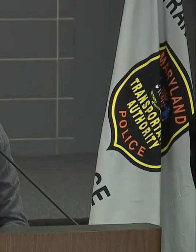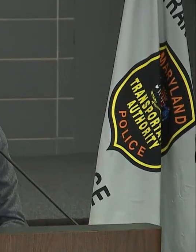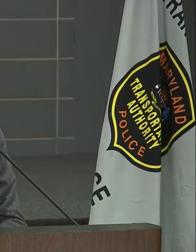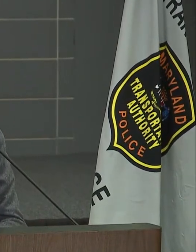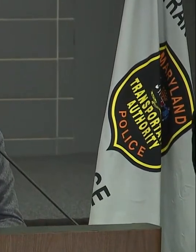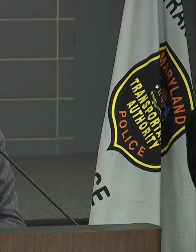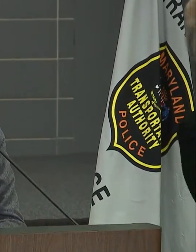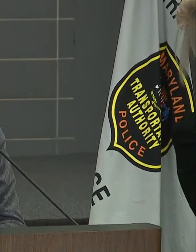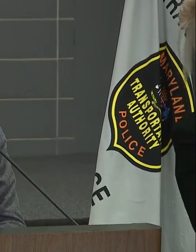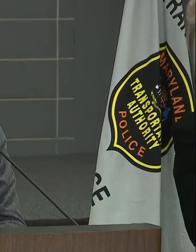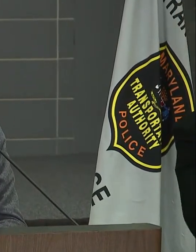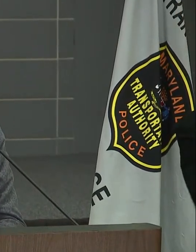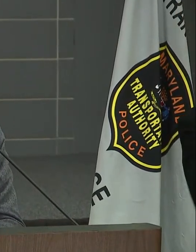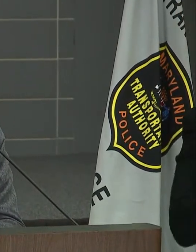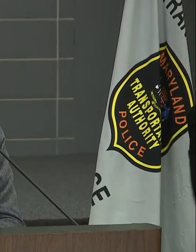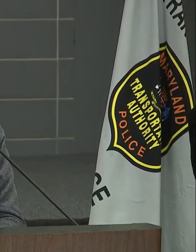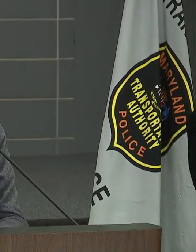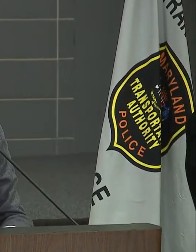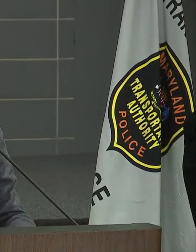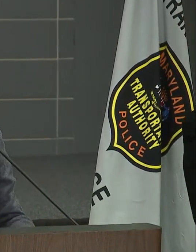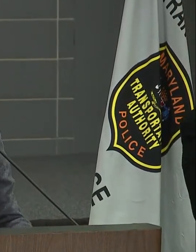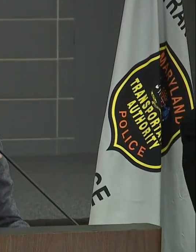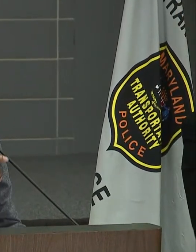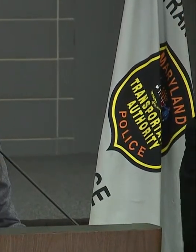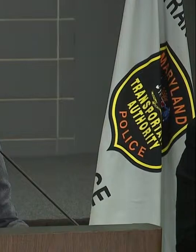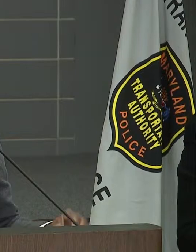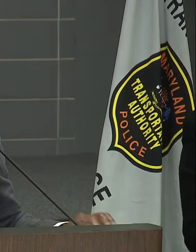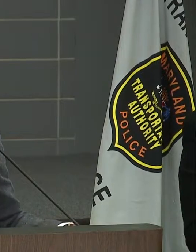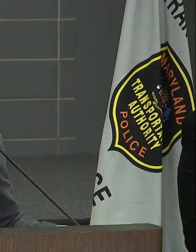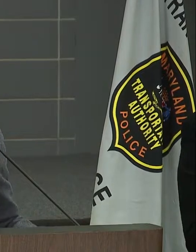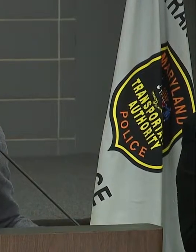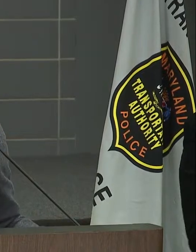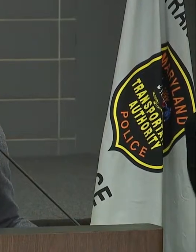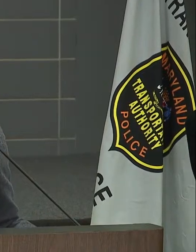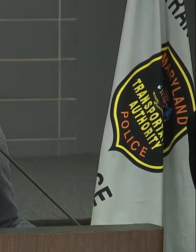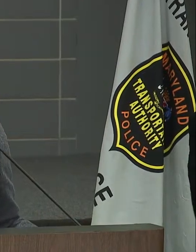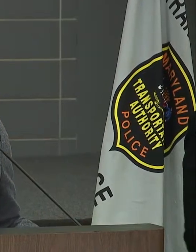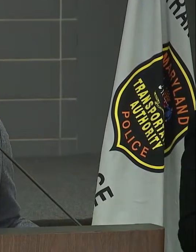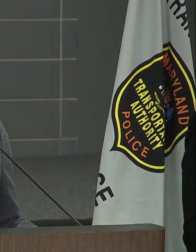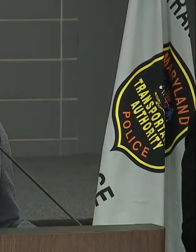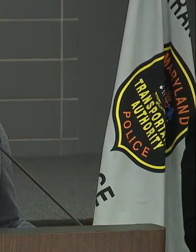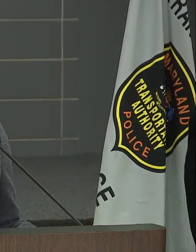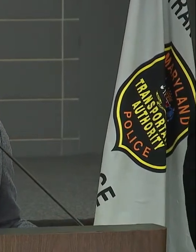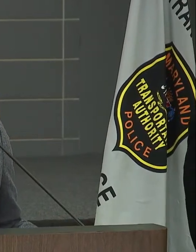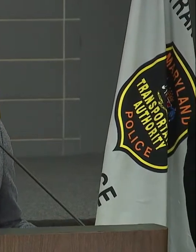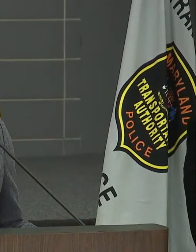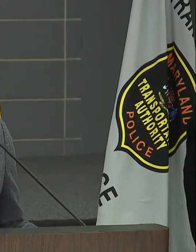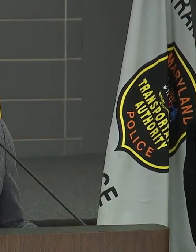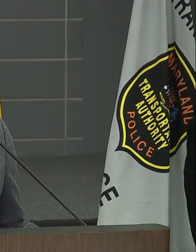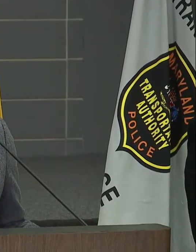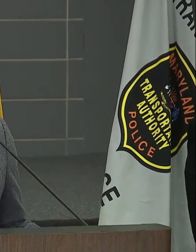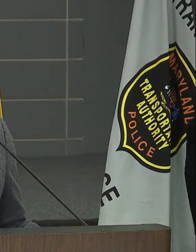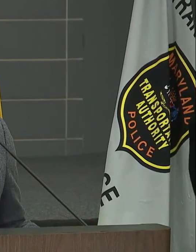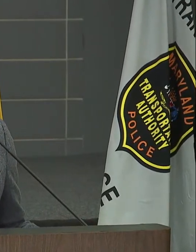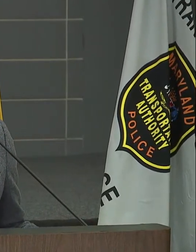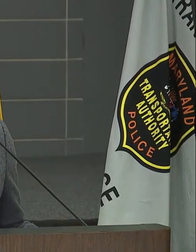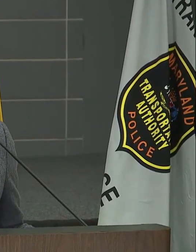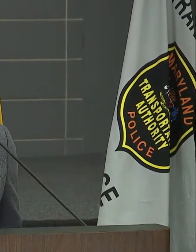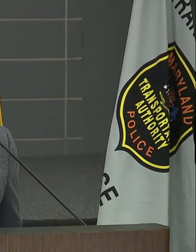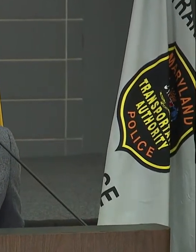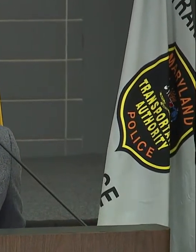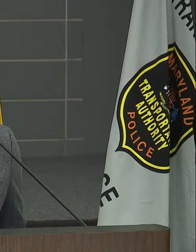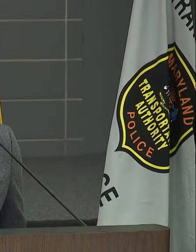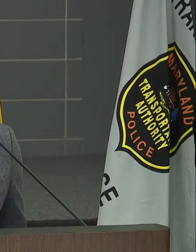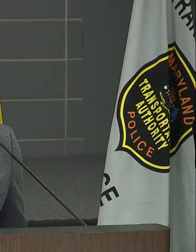economy are still being assessed, we do know one thing for sure. The Port of Baltimore and related industries are critical